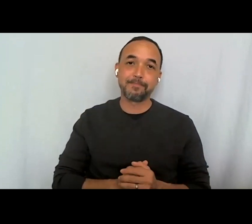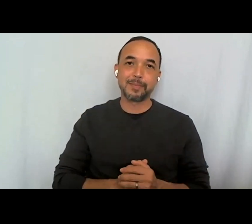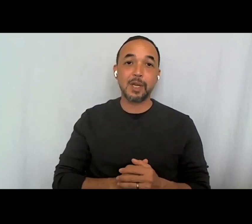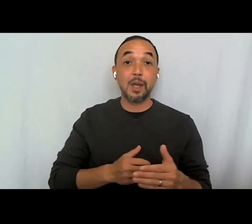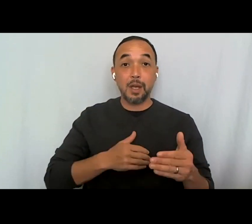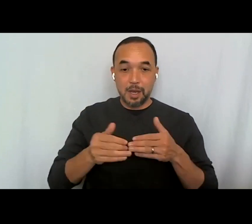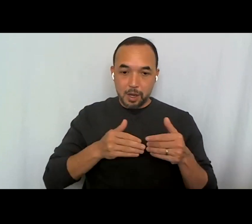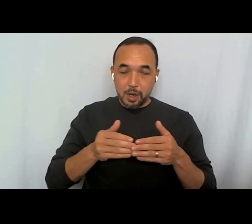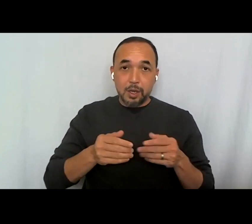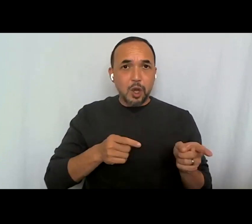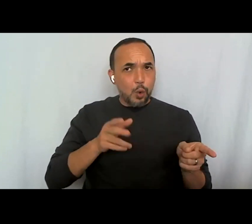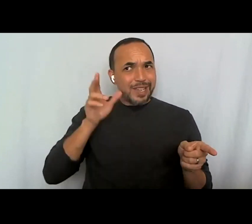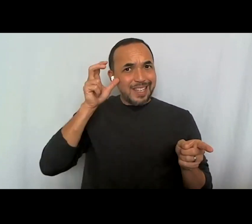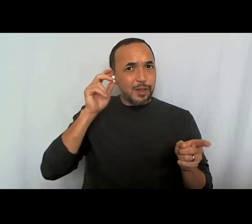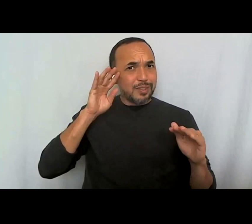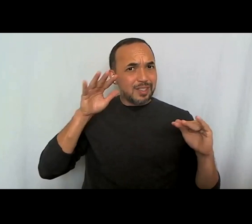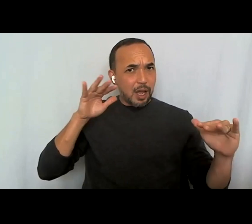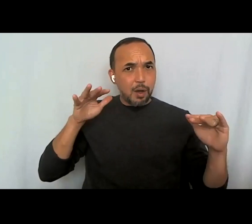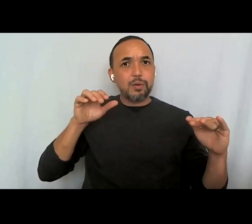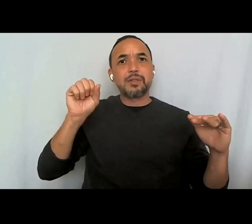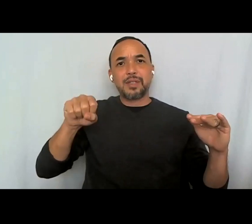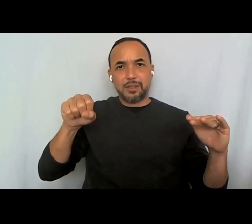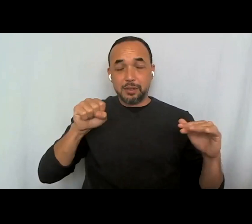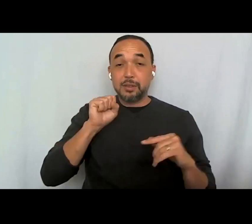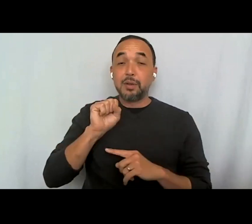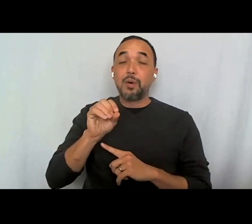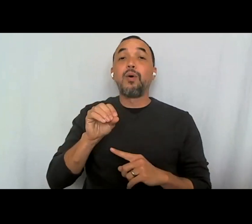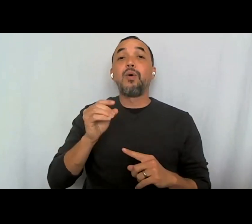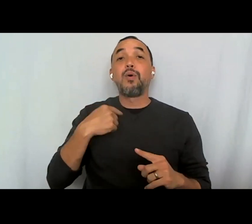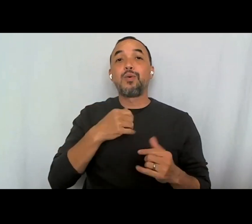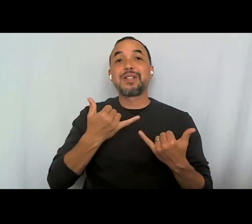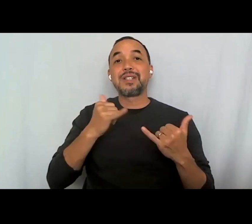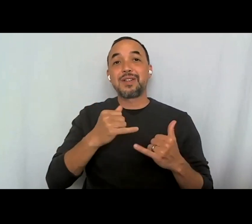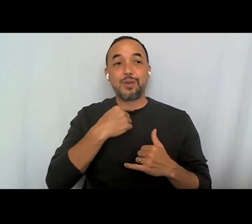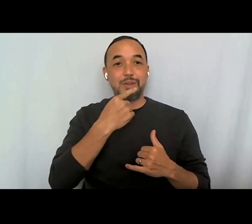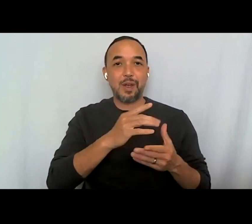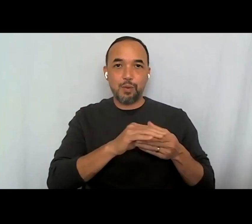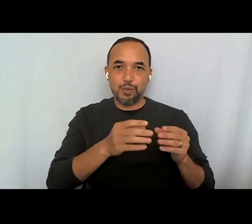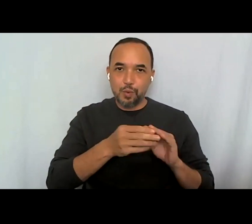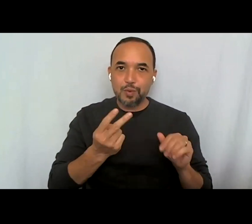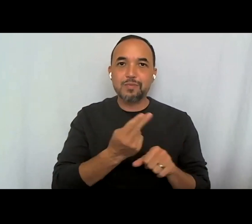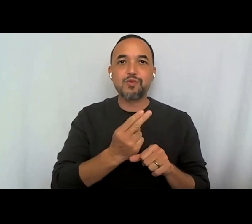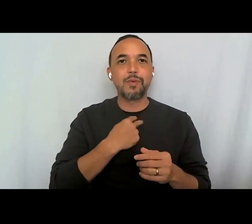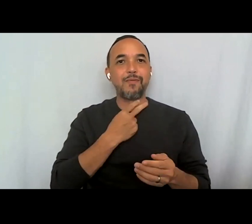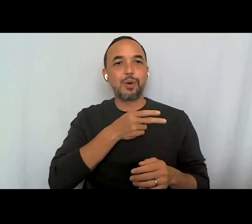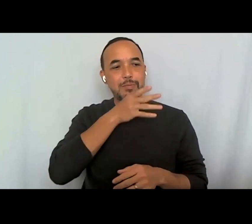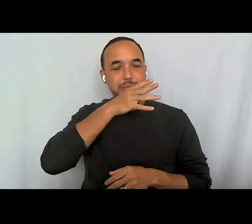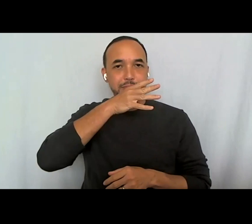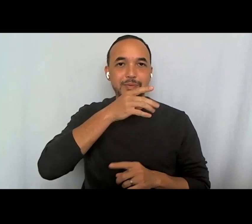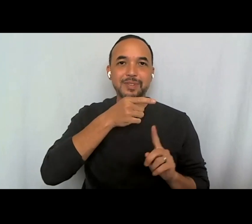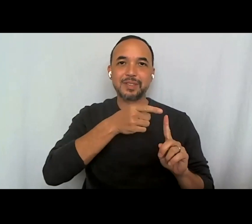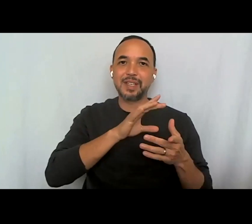Anyway, he hears sound, so we still tell stories using voice. He likes fun